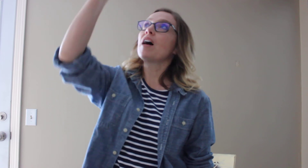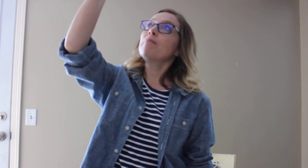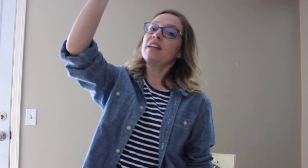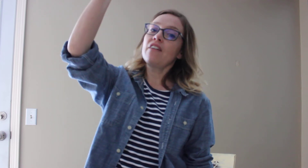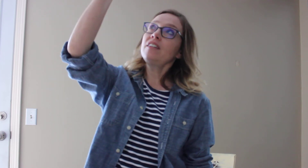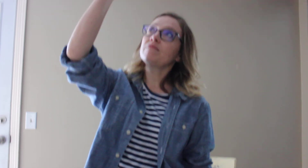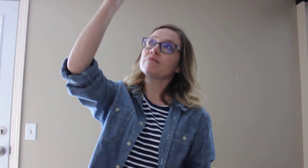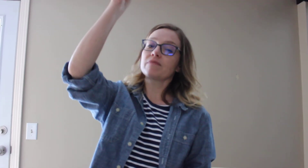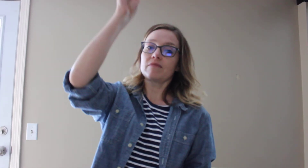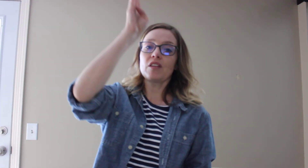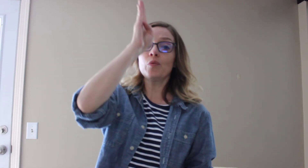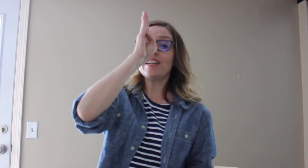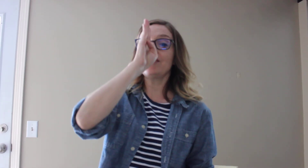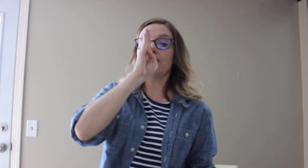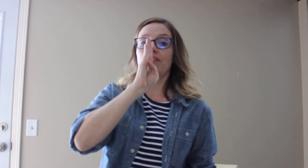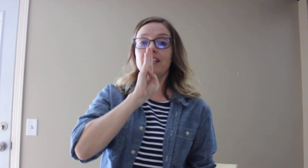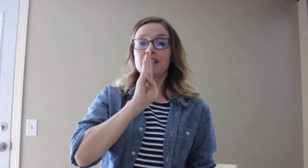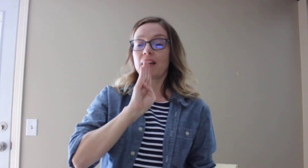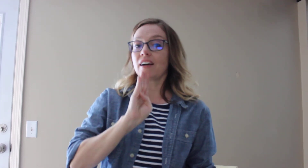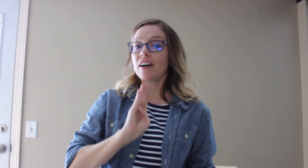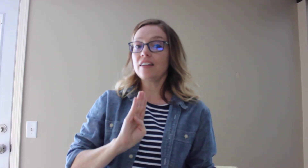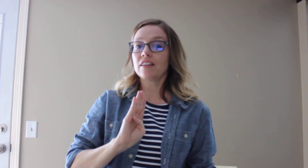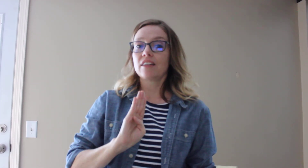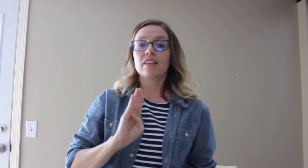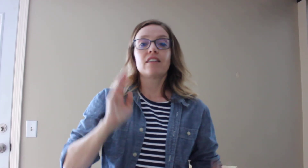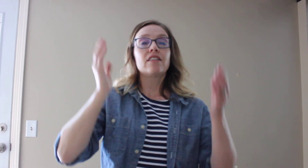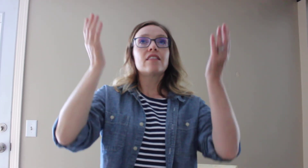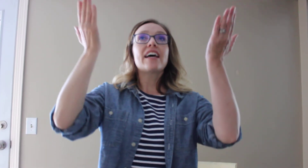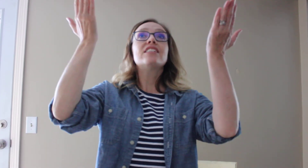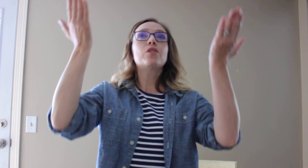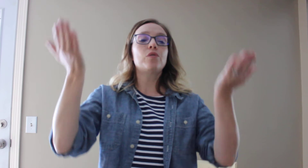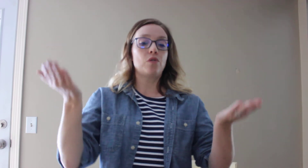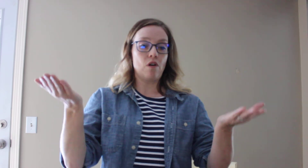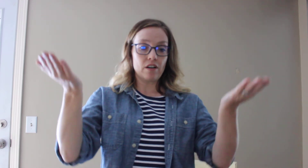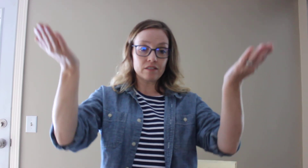in heaven, right to your face. My God, that is who you are.